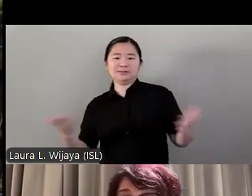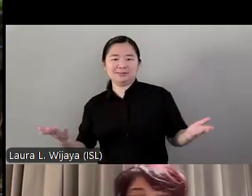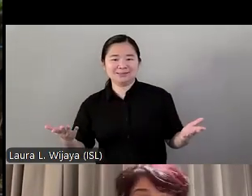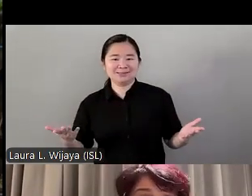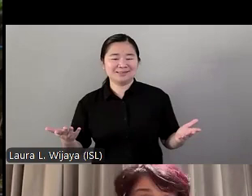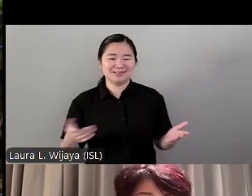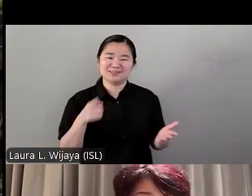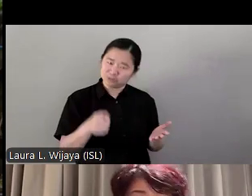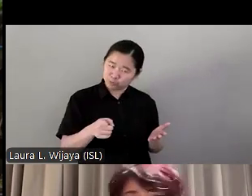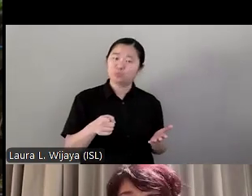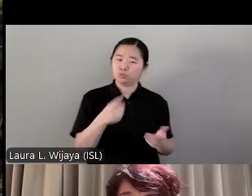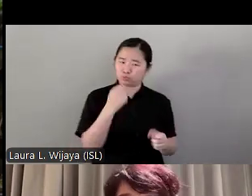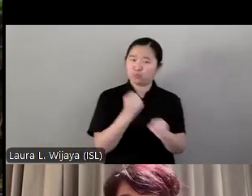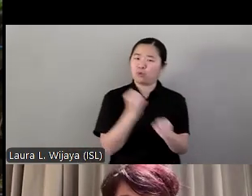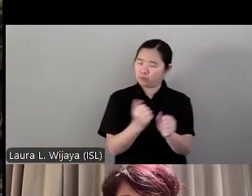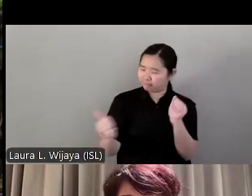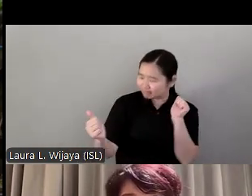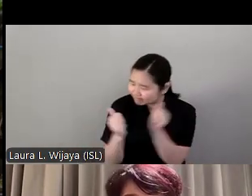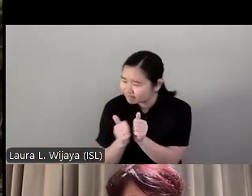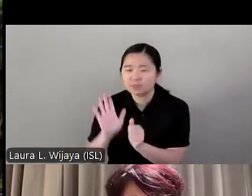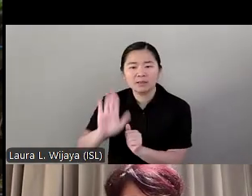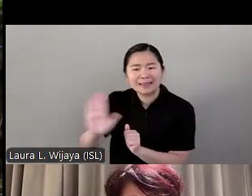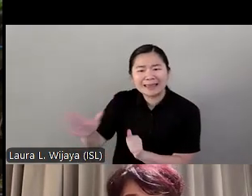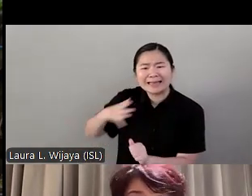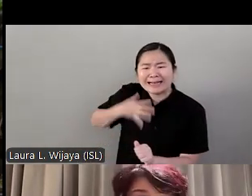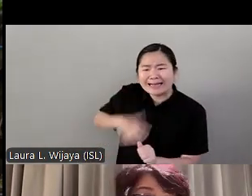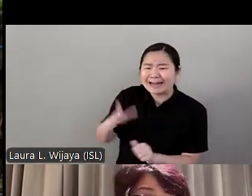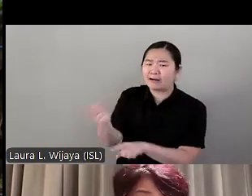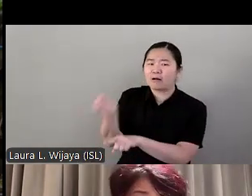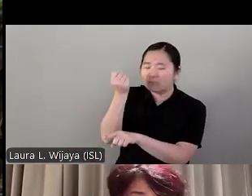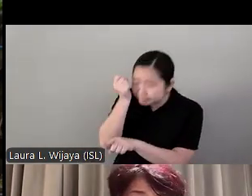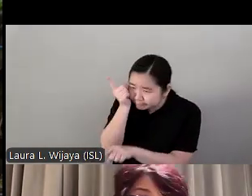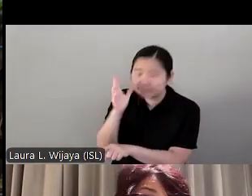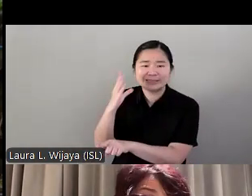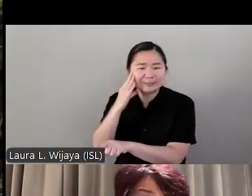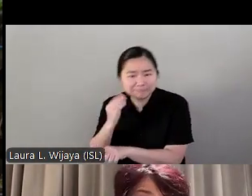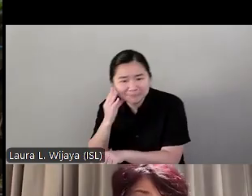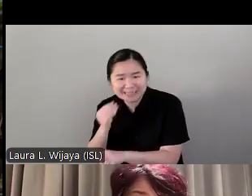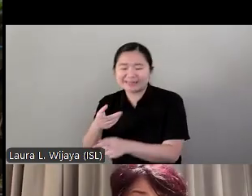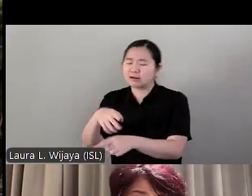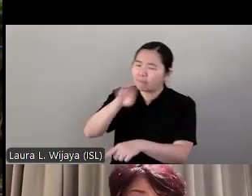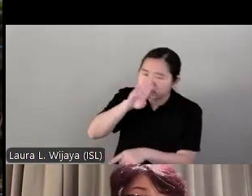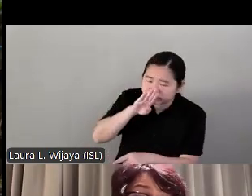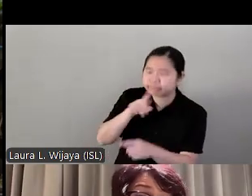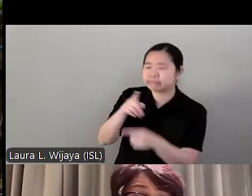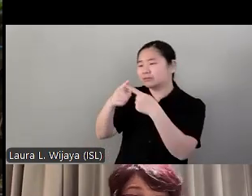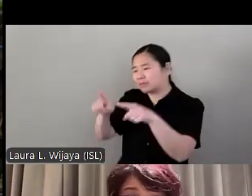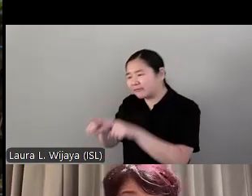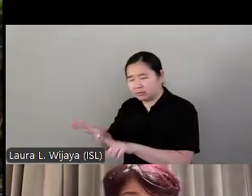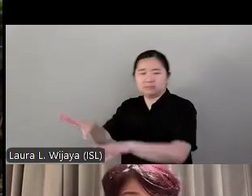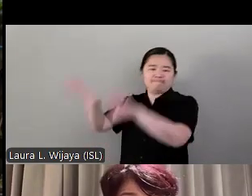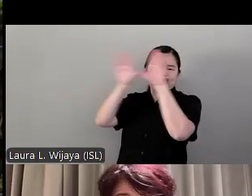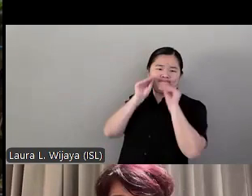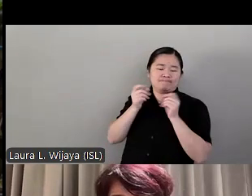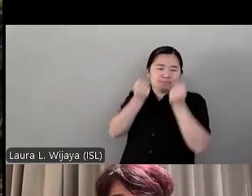we refer people who have experienced safeguarding violations to referral services, that these need to be